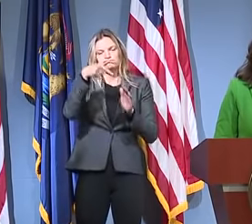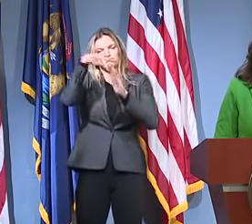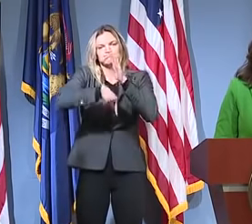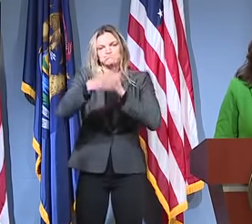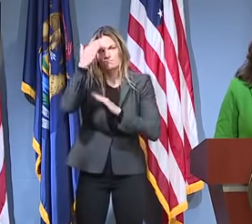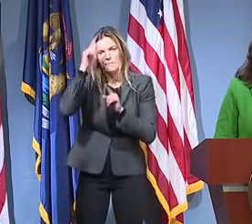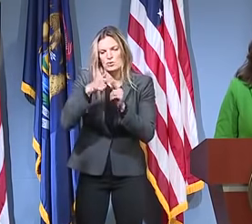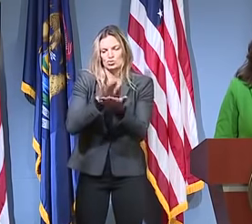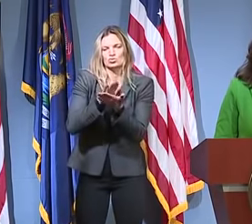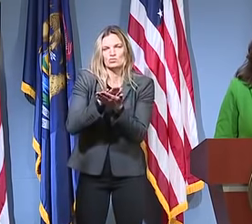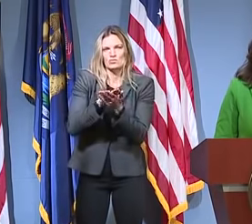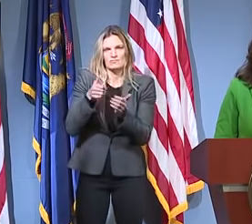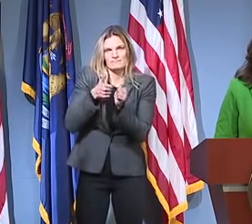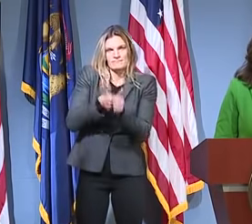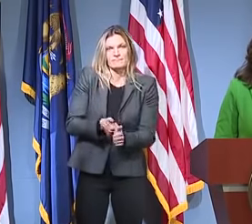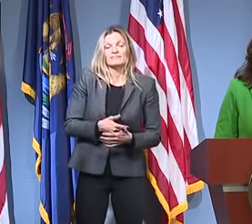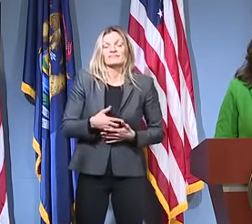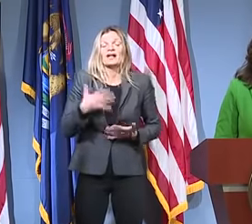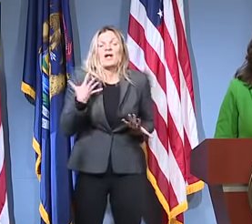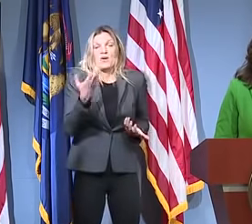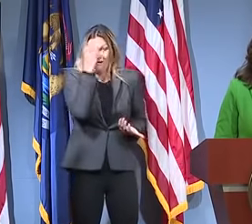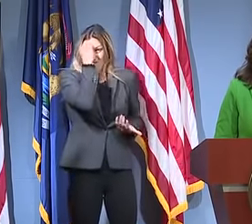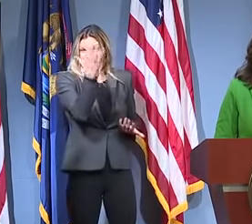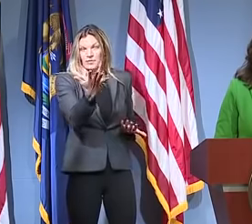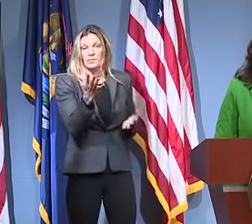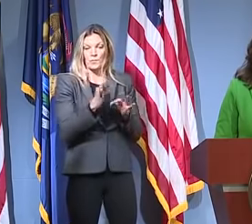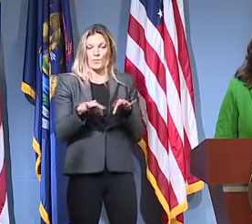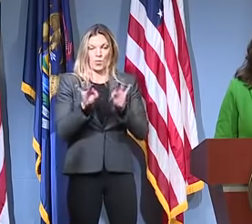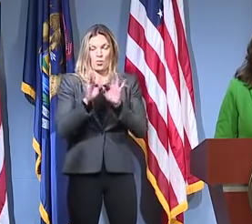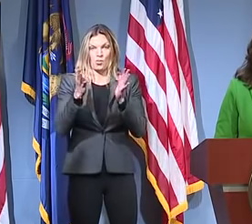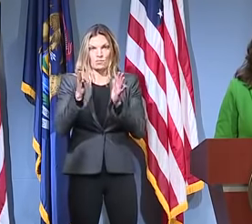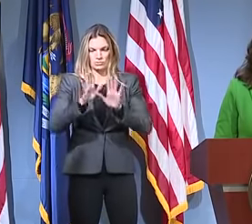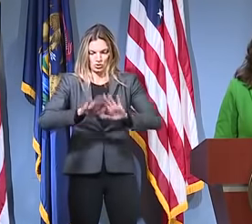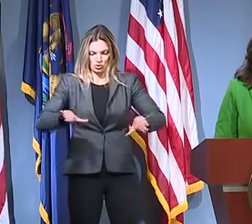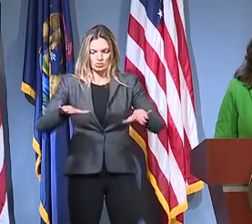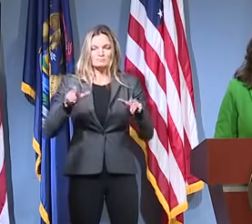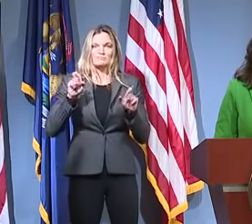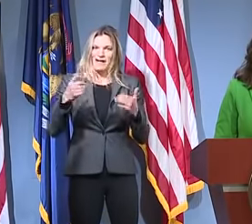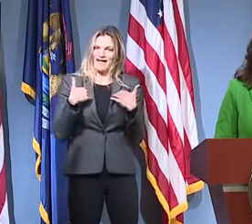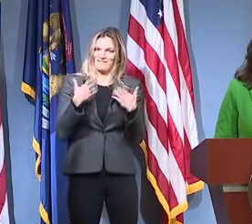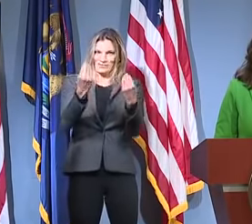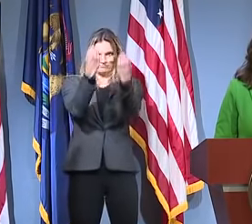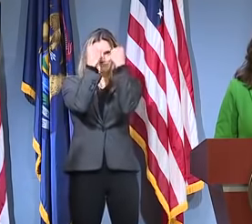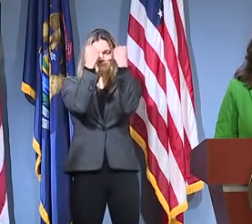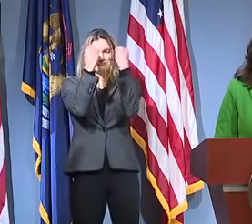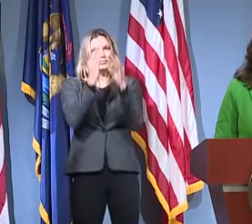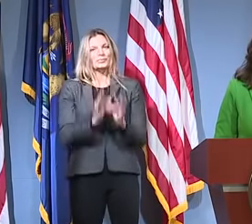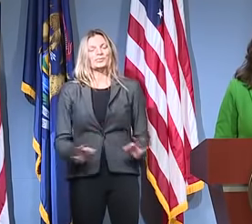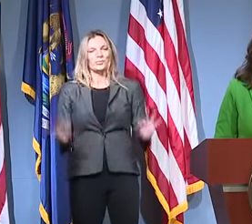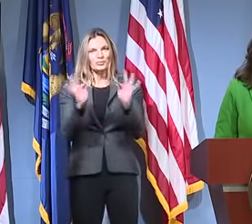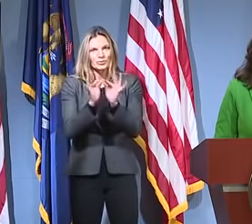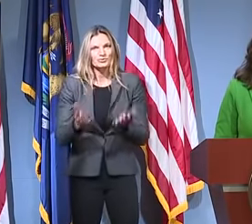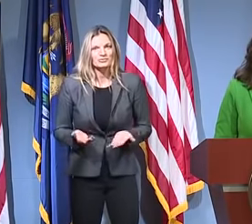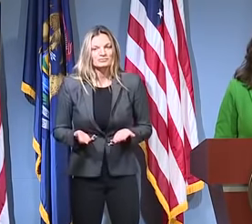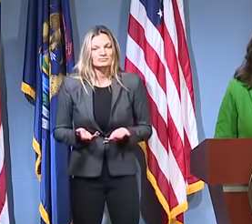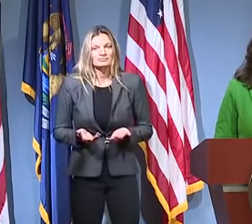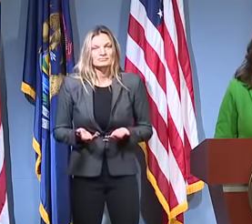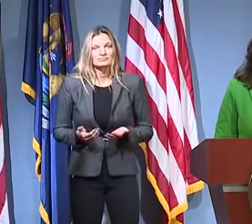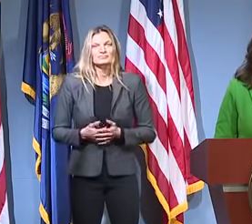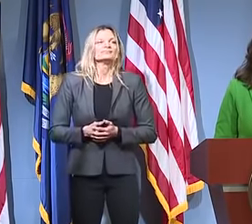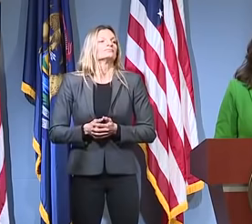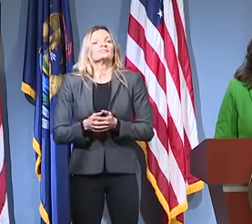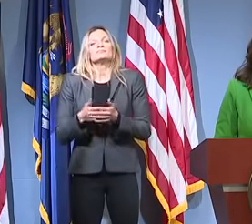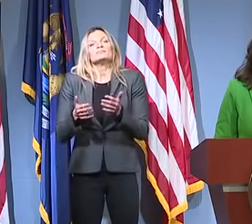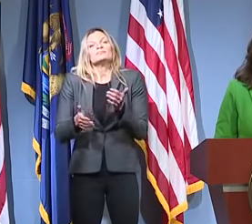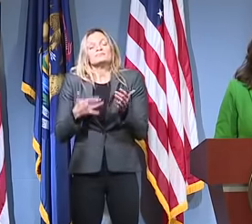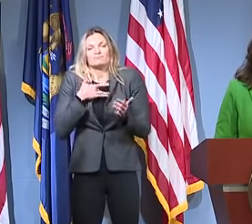Our kids need to get an education, and schools that are able to do distance learning, many of them are going to